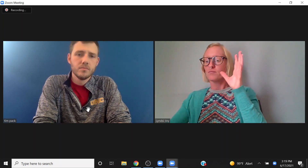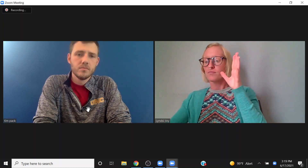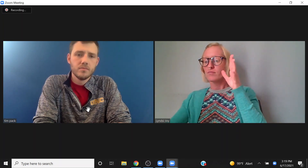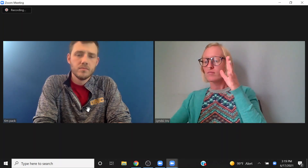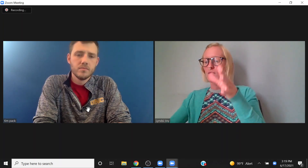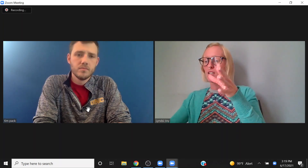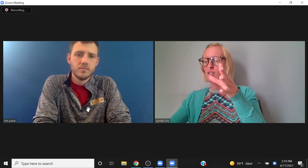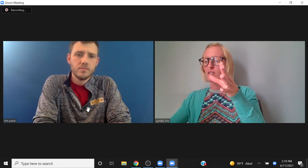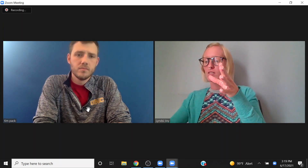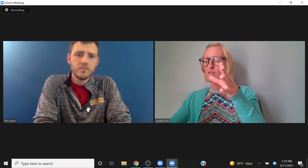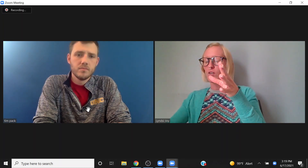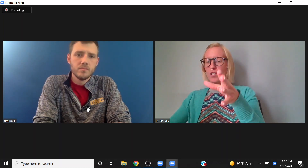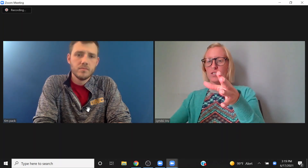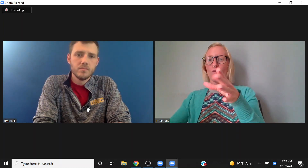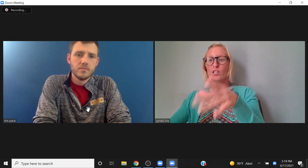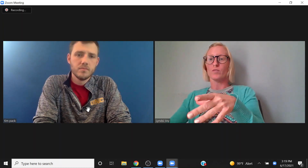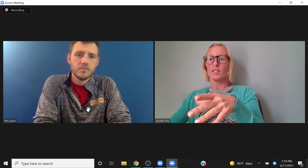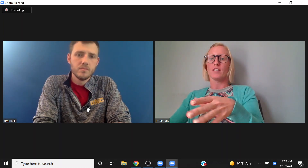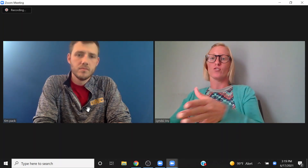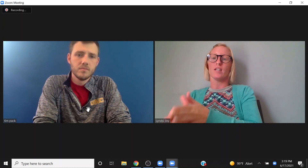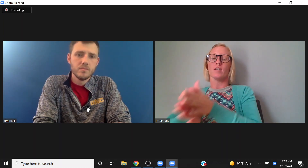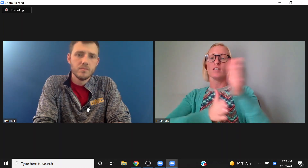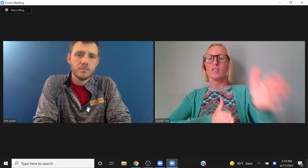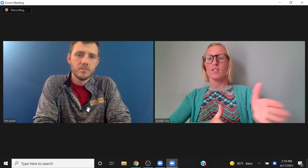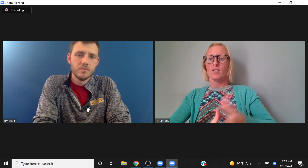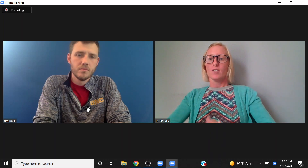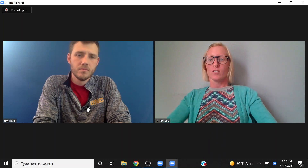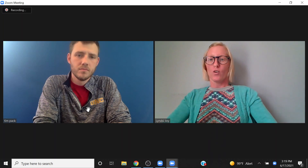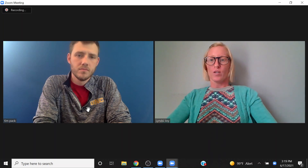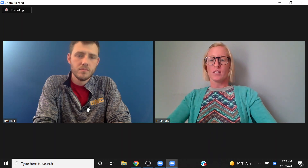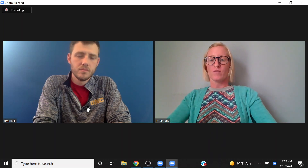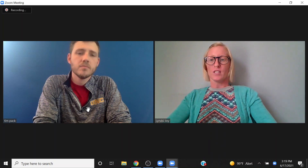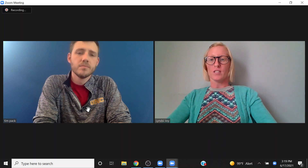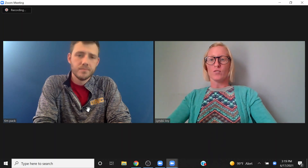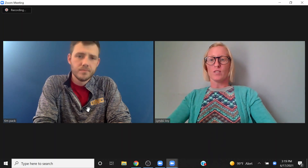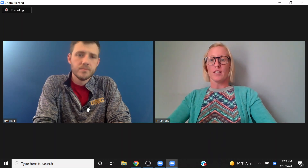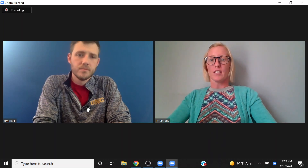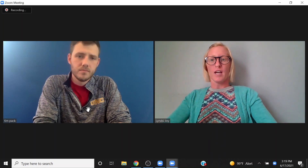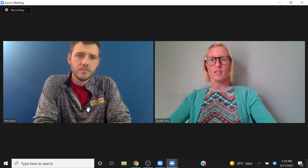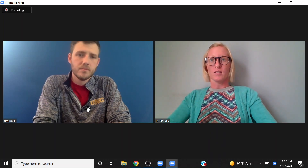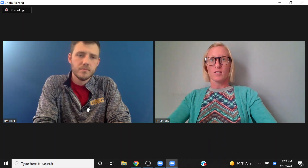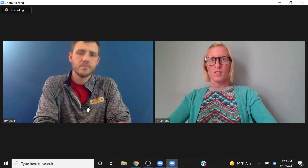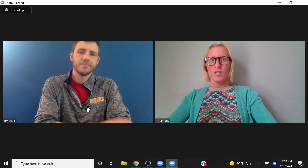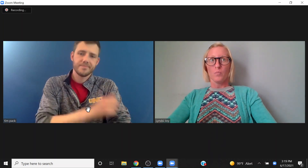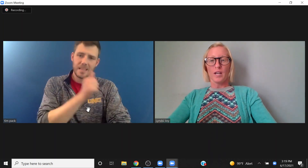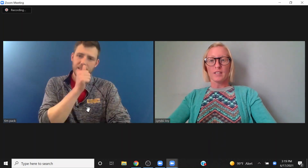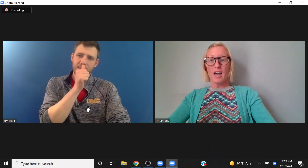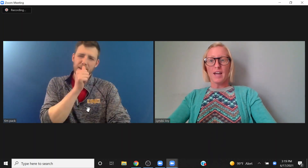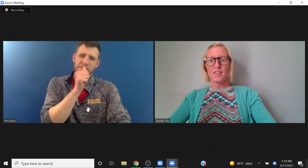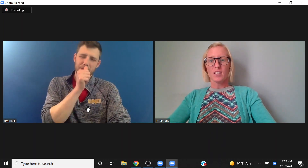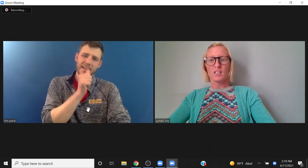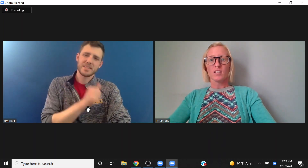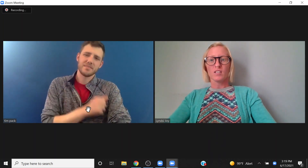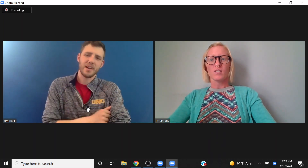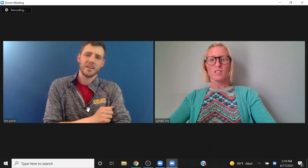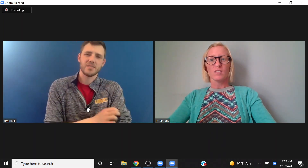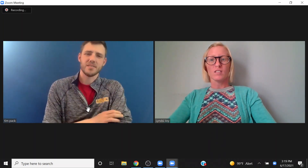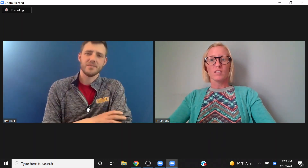like focus on what you did and try to cohesively use that again. But yeah, I